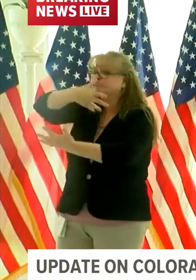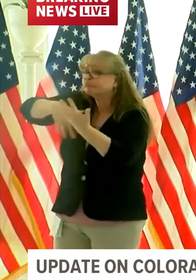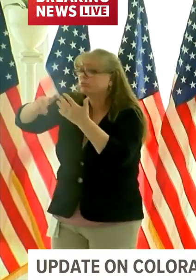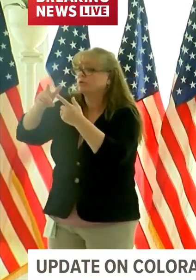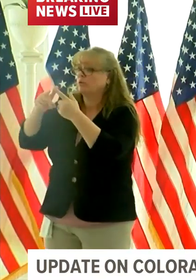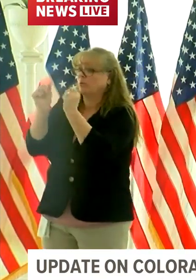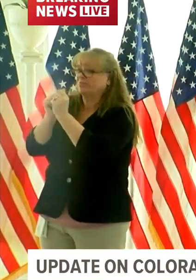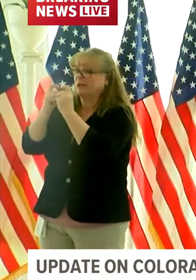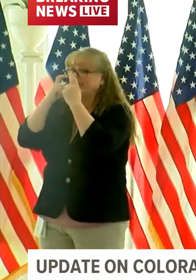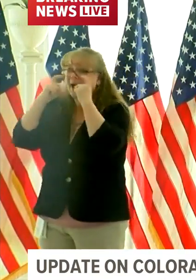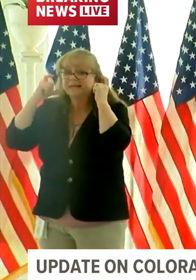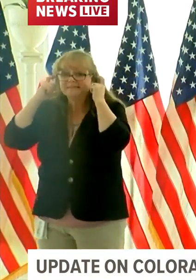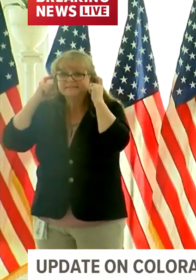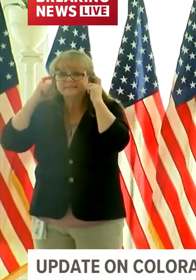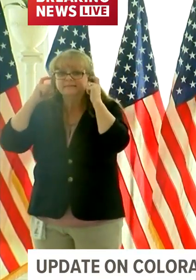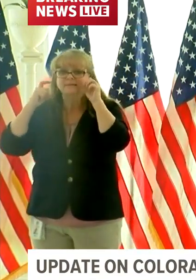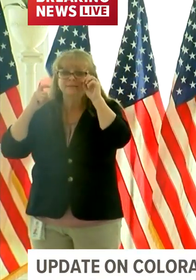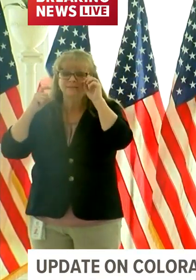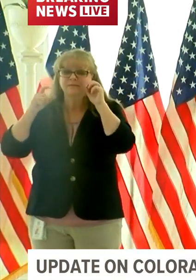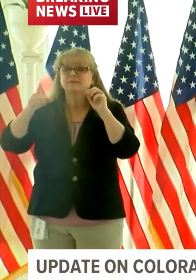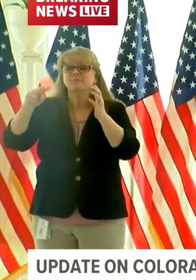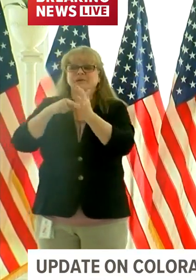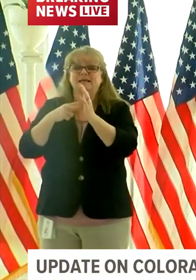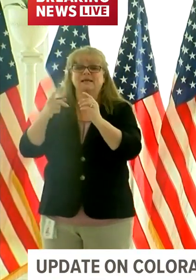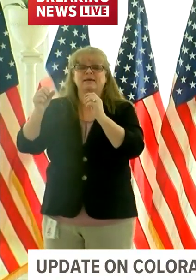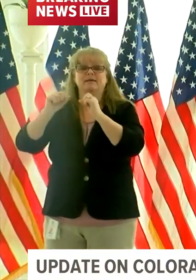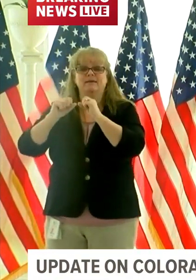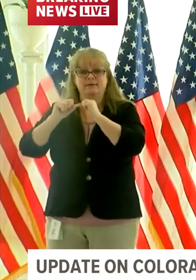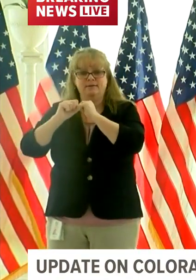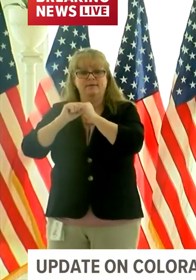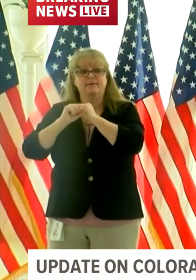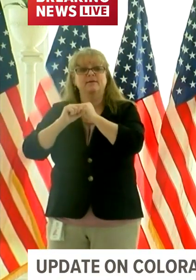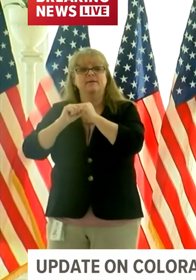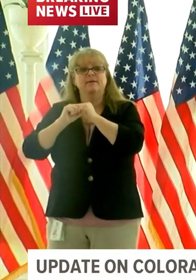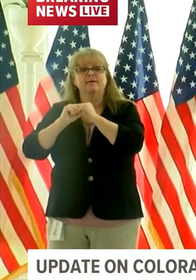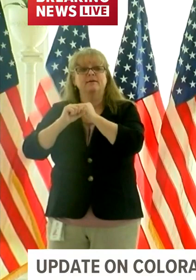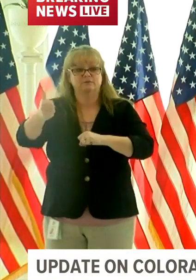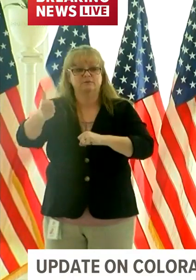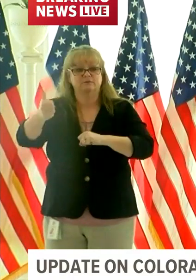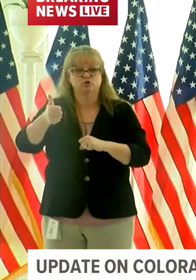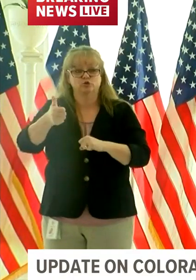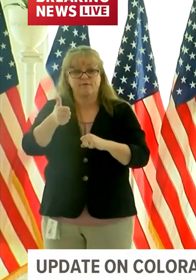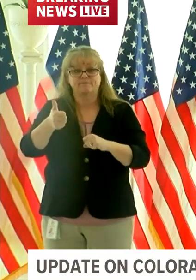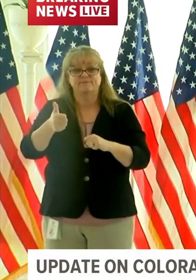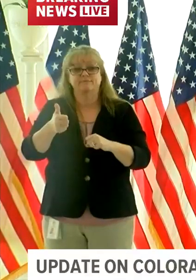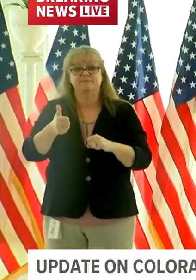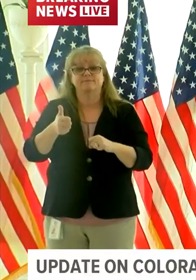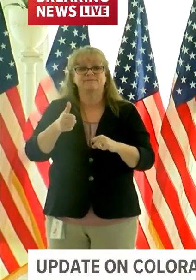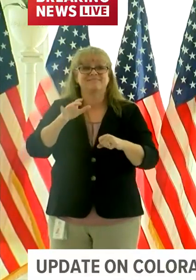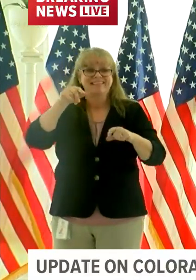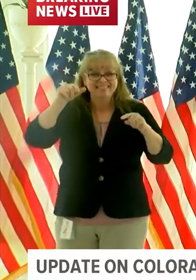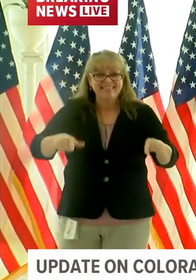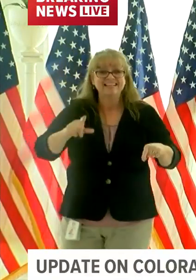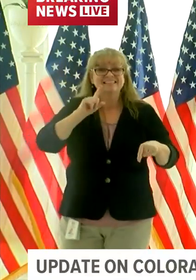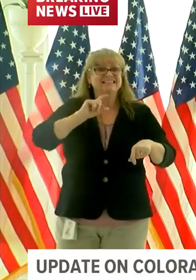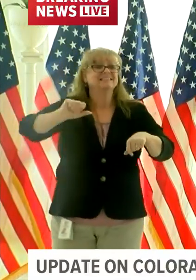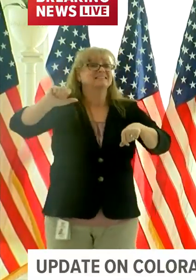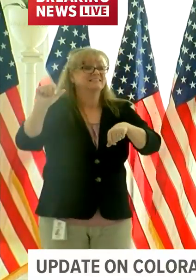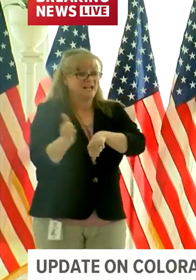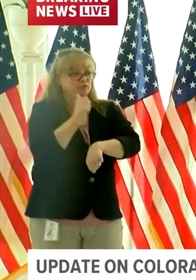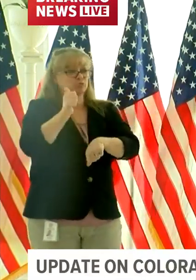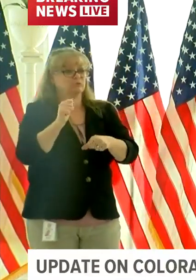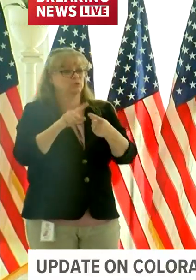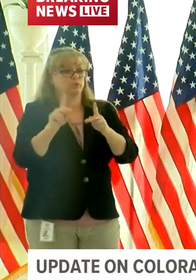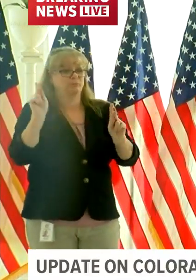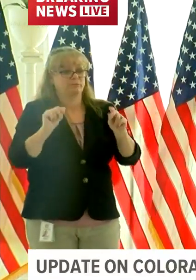difficult time for the rest of us, and it ultimately costs lives. And that life could be somebody you've never met and never know,